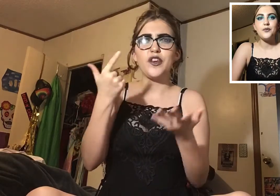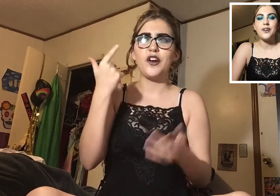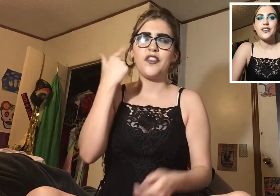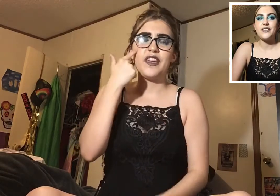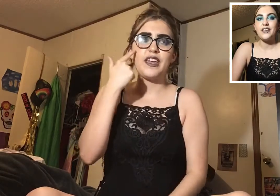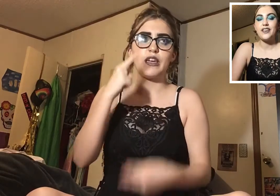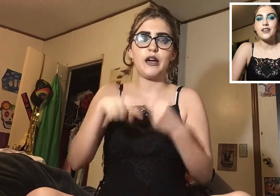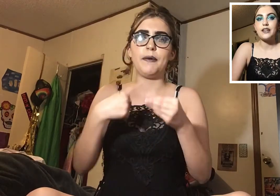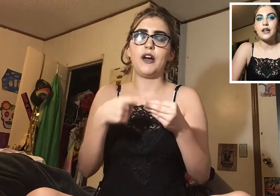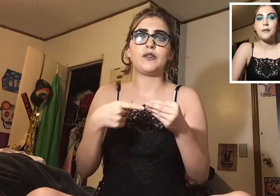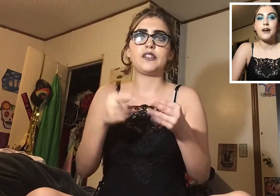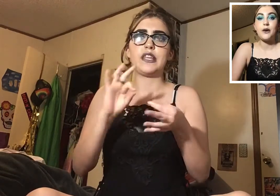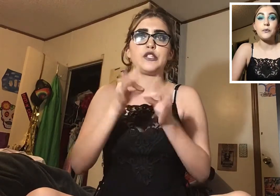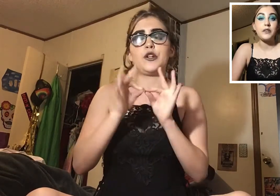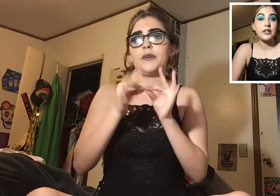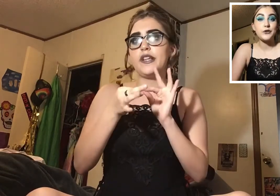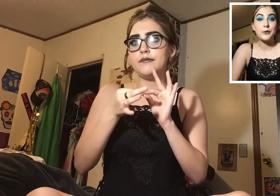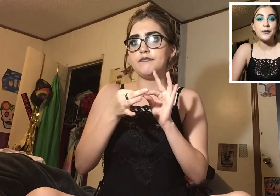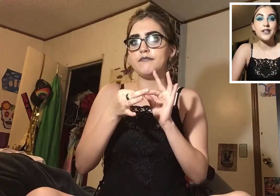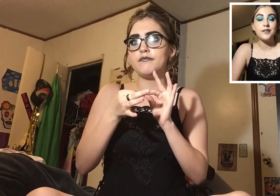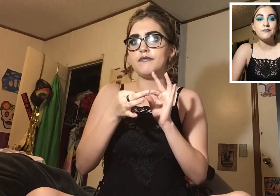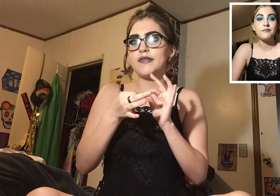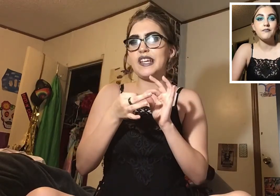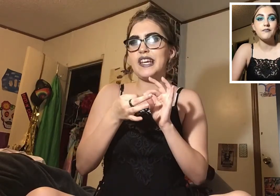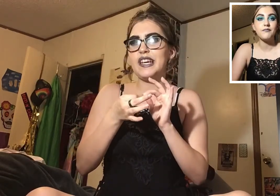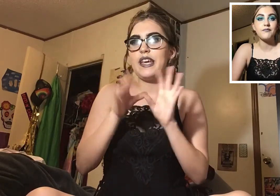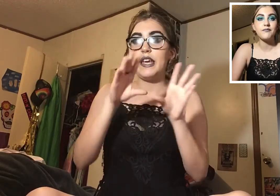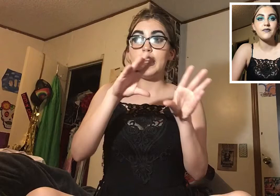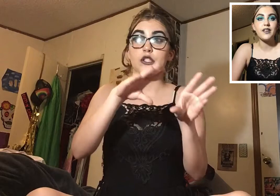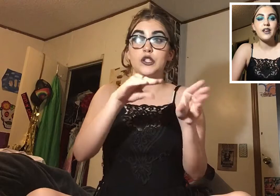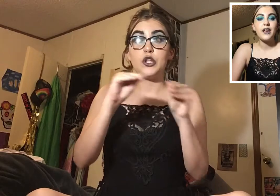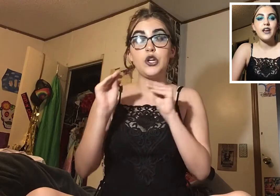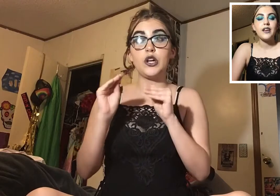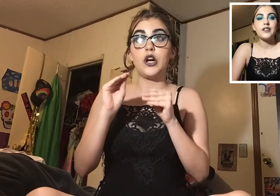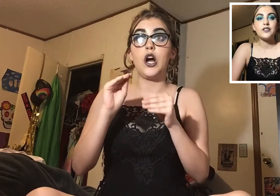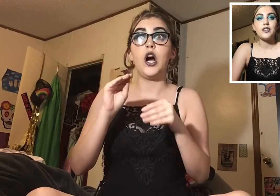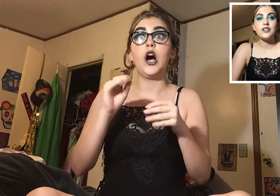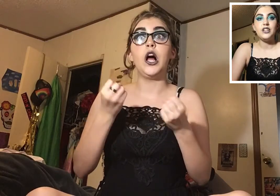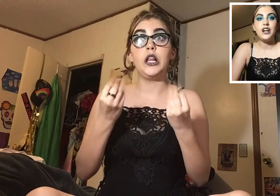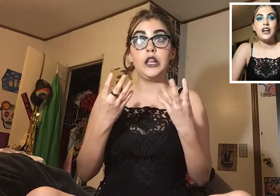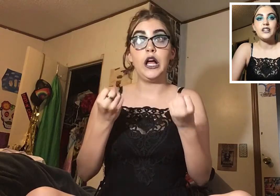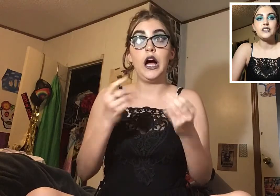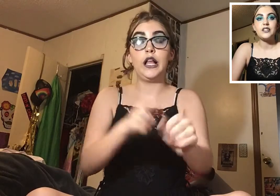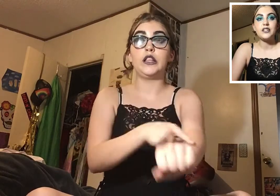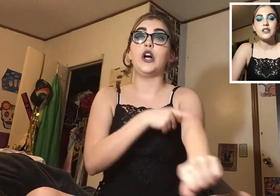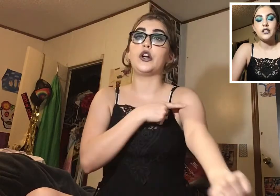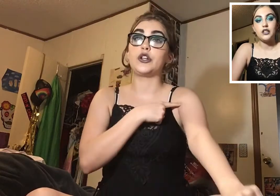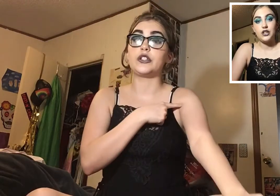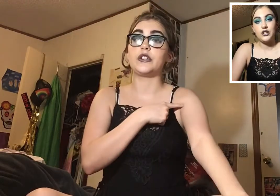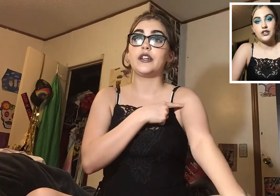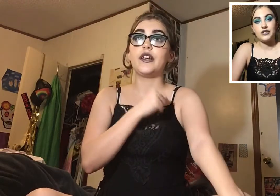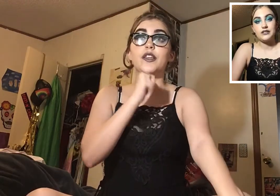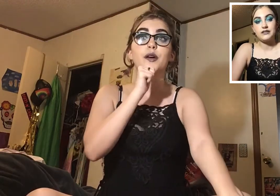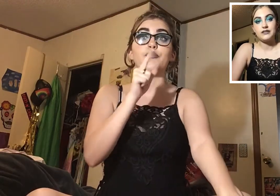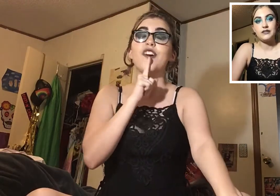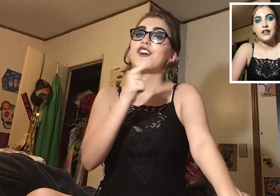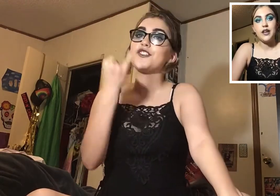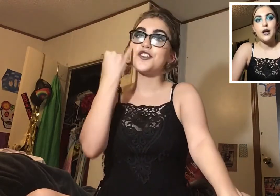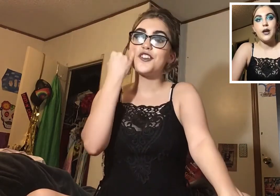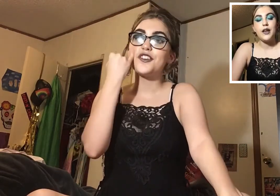you think about the interpreting. It took a lot longer, and I'm not